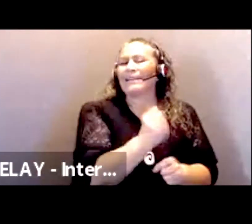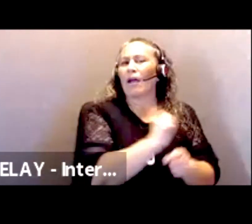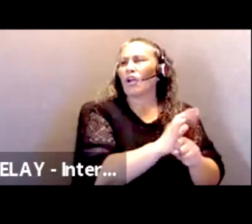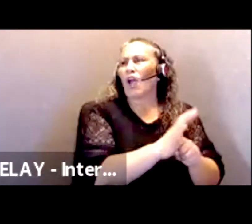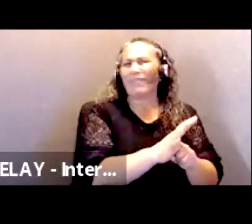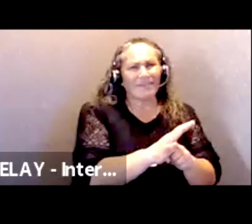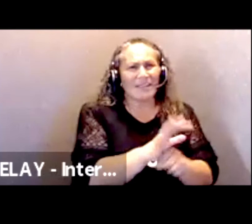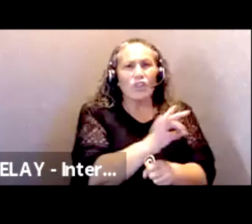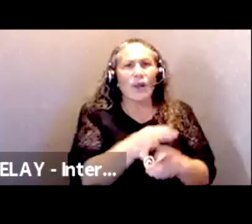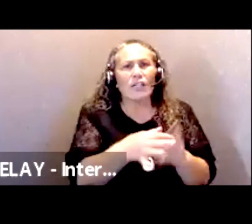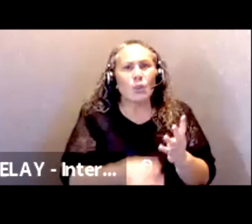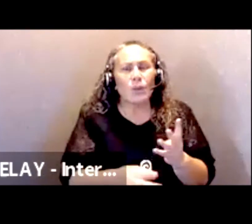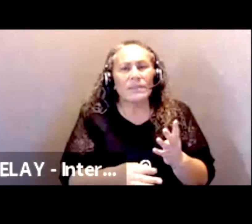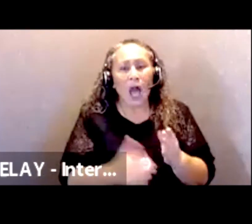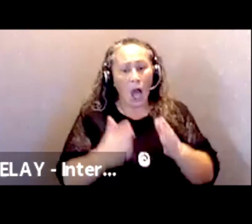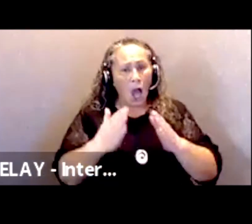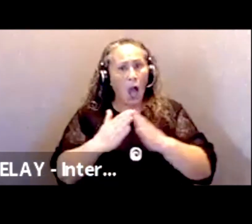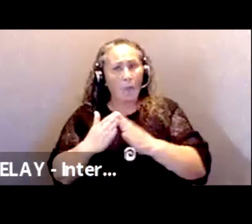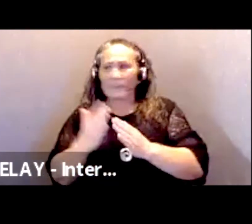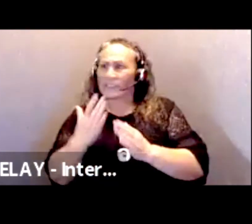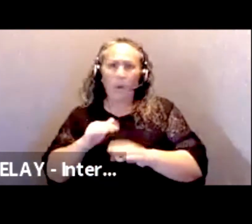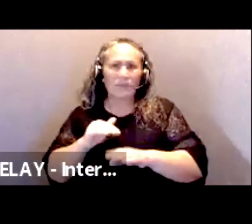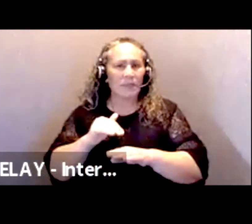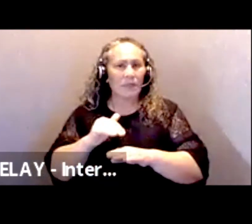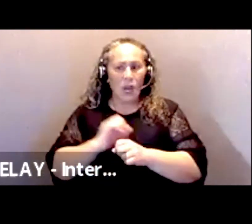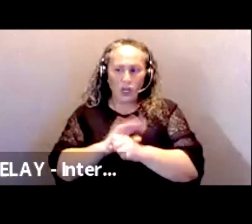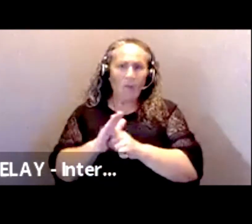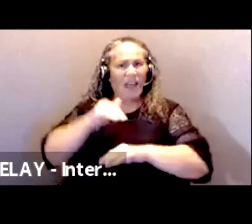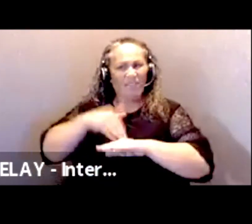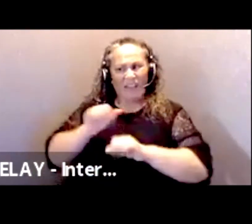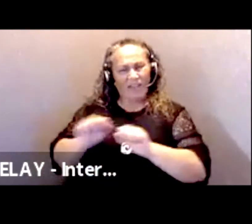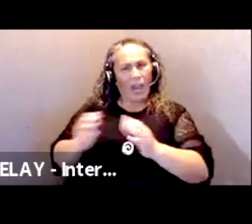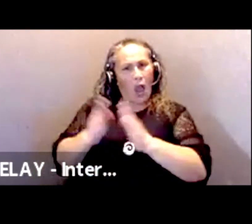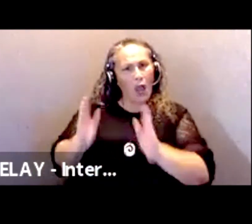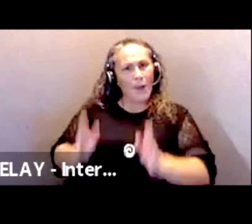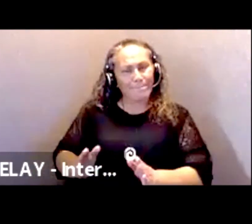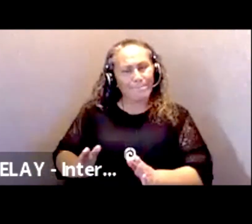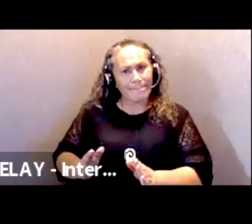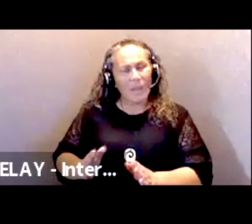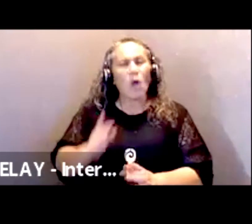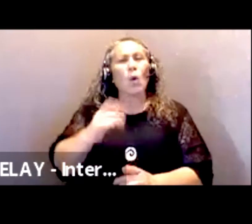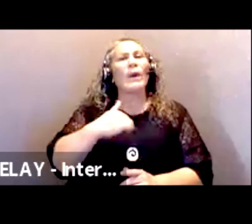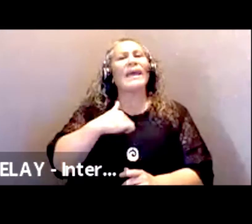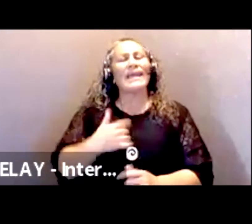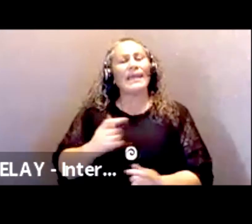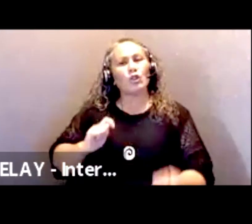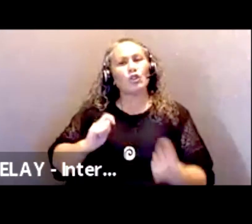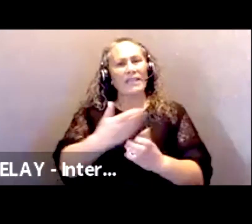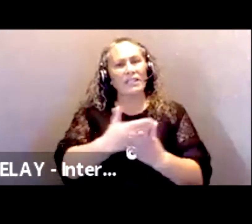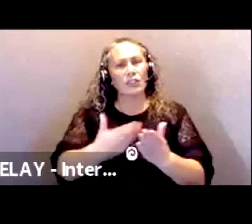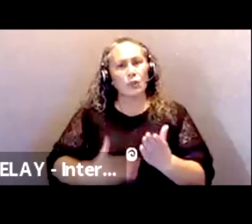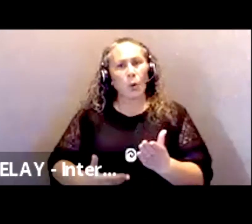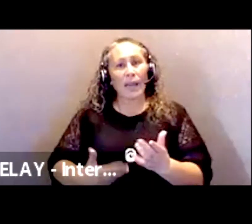households don't want to be affected by COVID. And so we've got to change our message to being, how do we protect ourselves